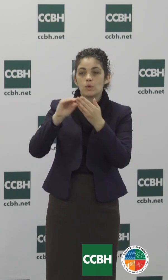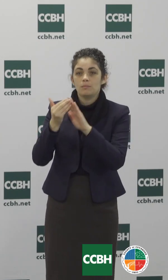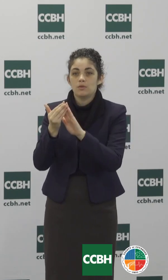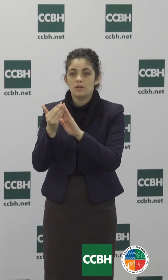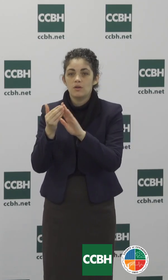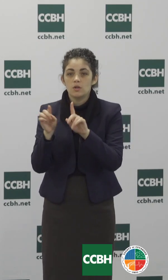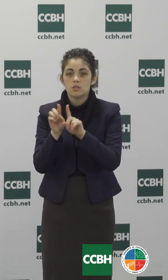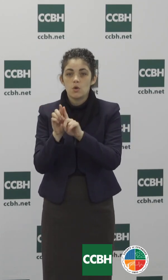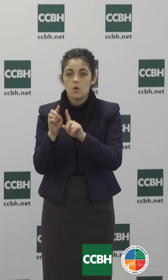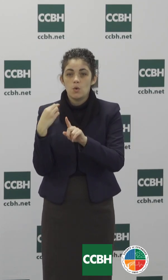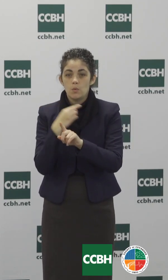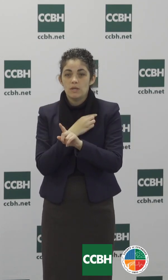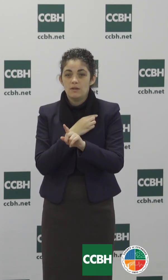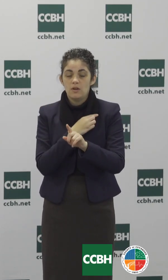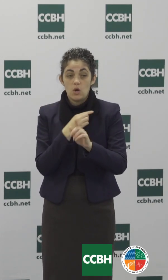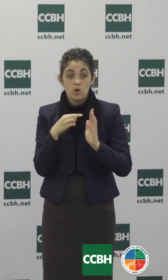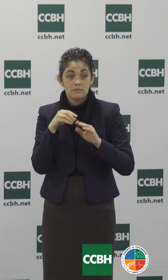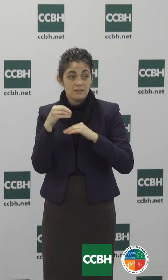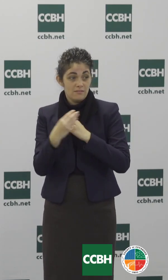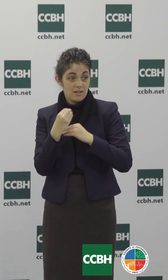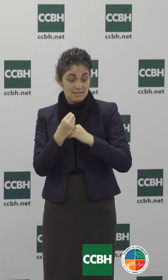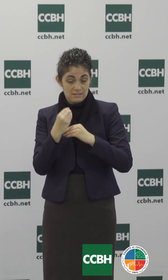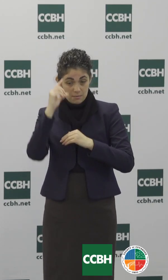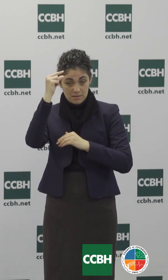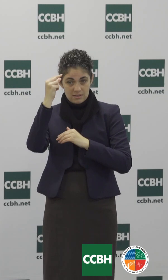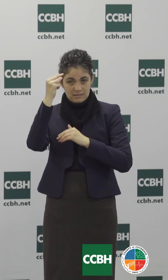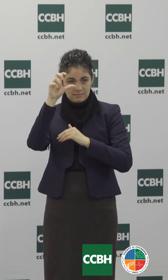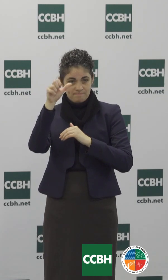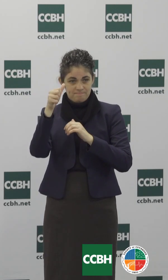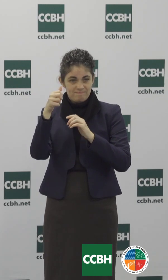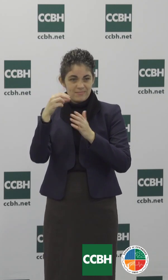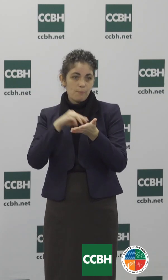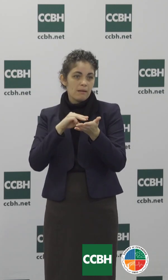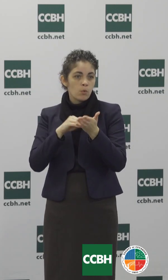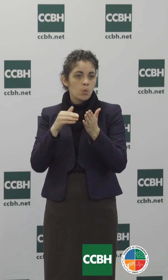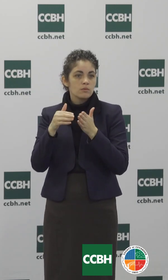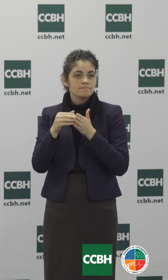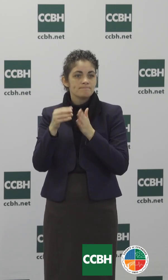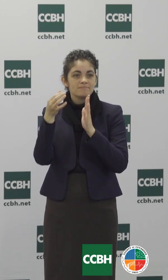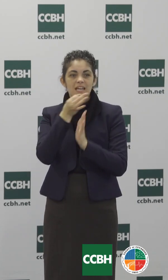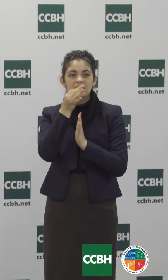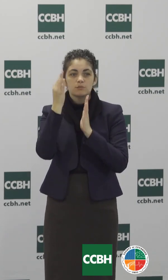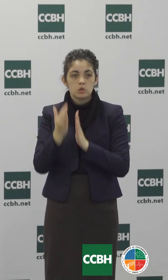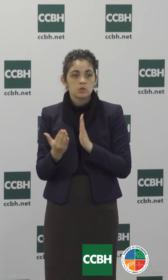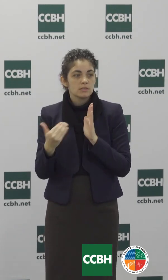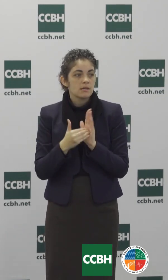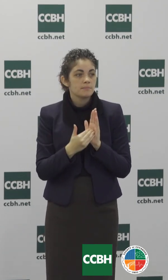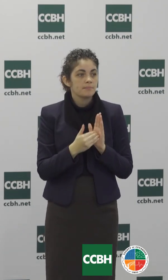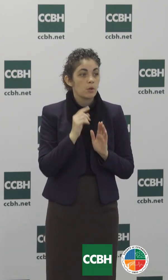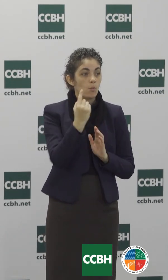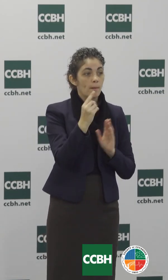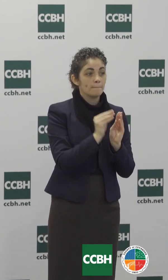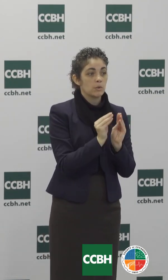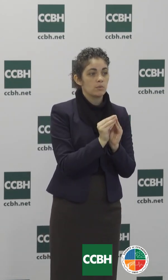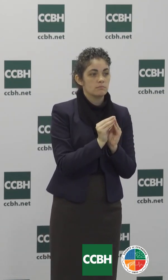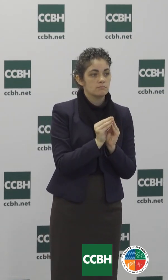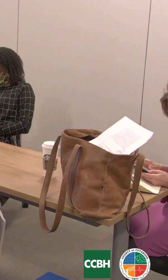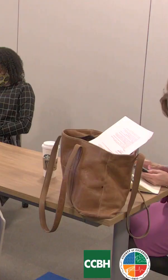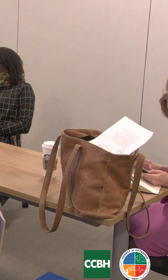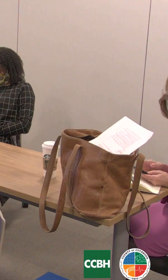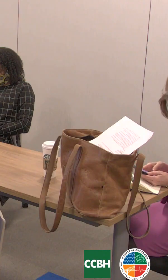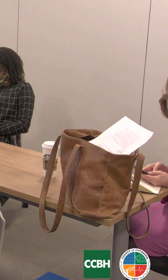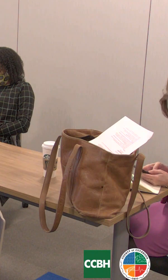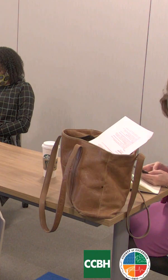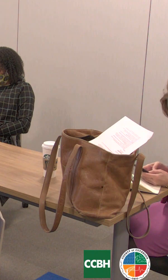community, when we are advised by the medical experts that it can be done safely. We'll take one more question. You know, now that, well,